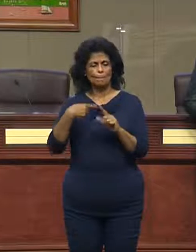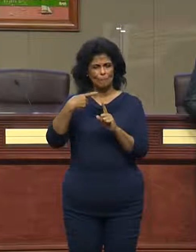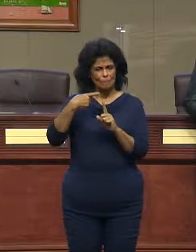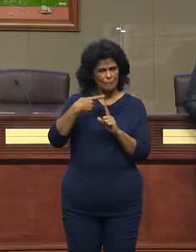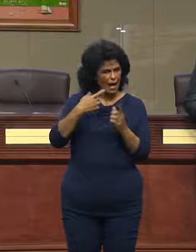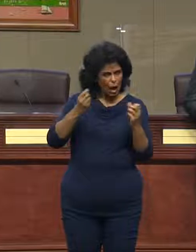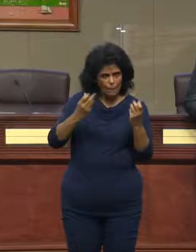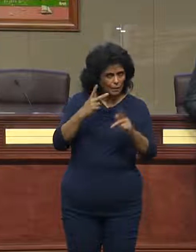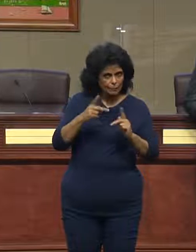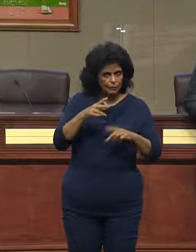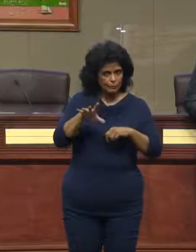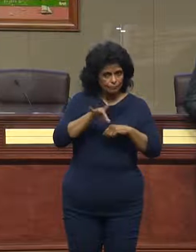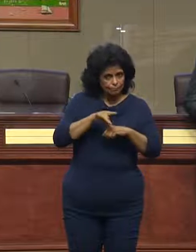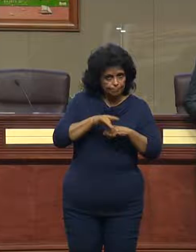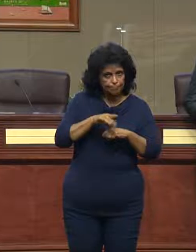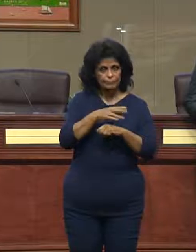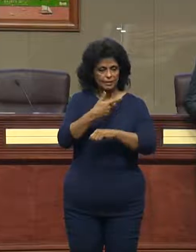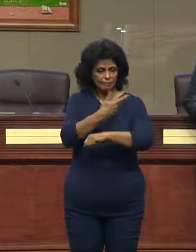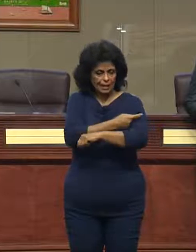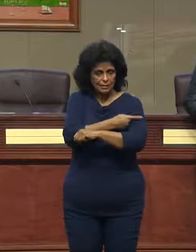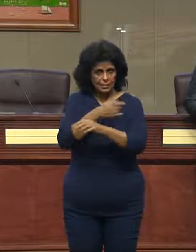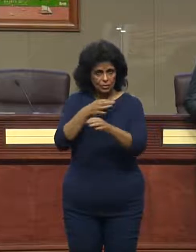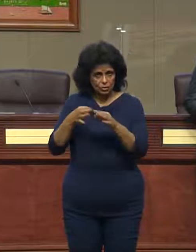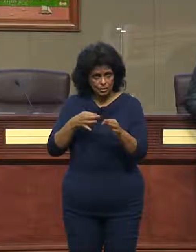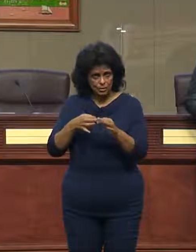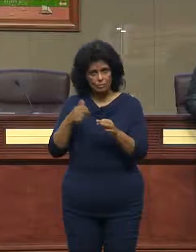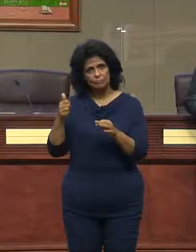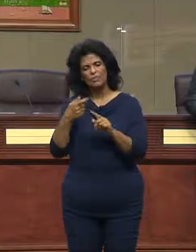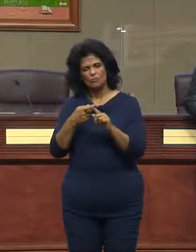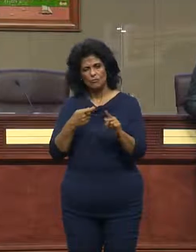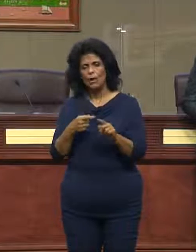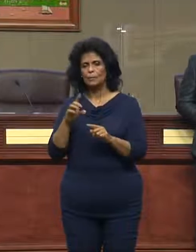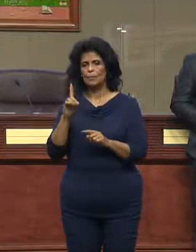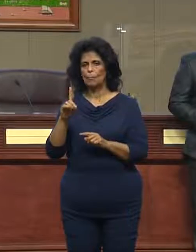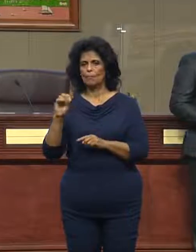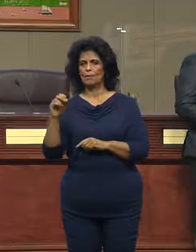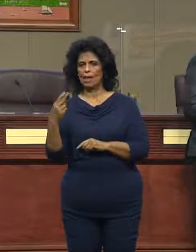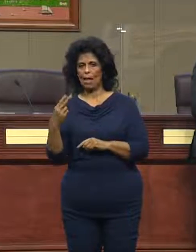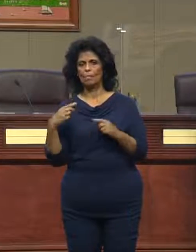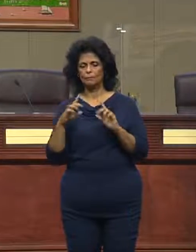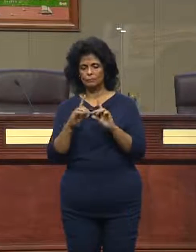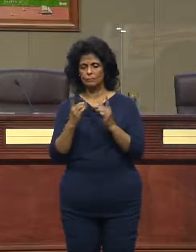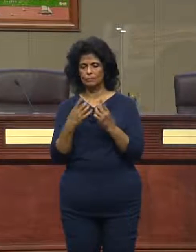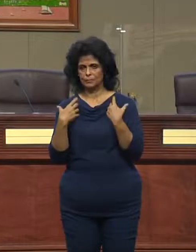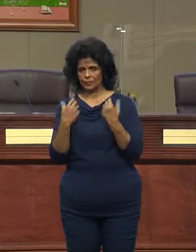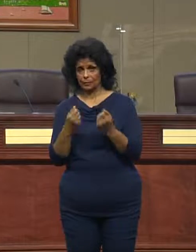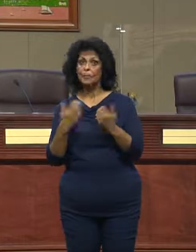and vaccination details. We begin this press conference with Mayor Demings. Mayor?